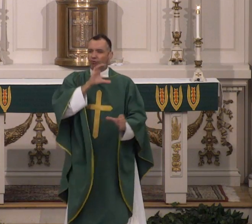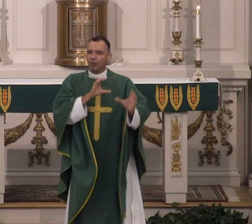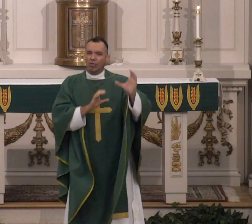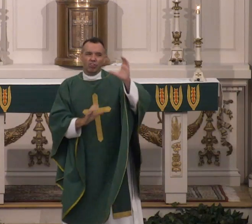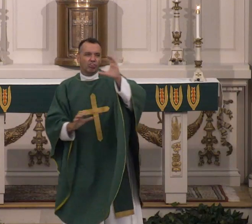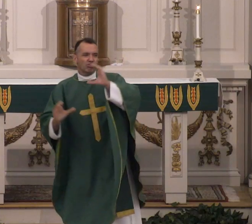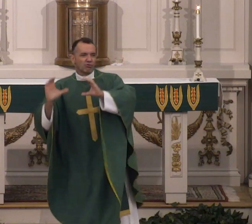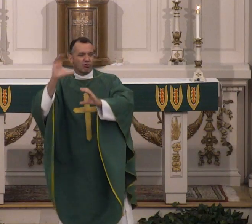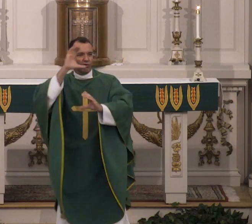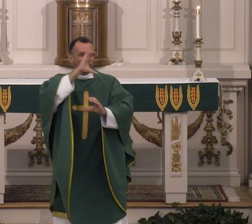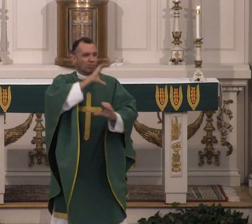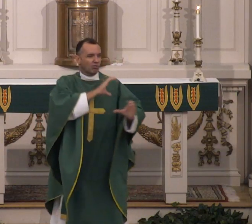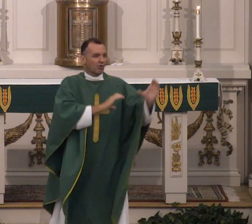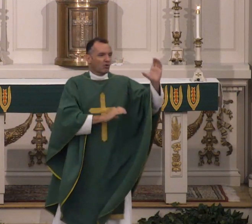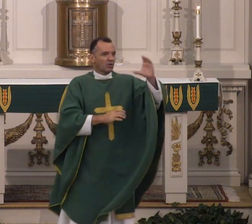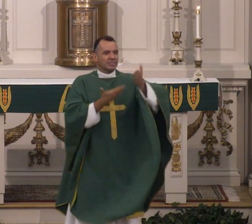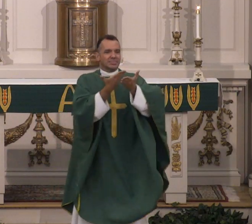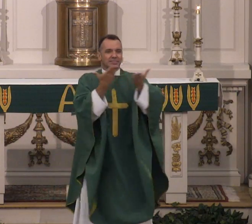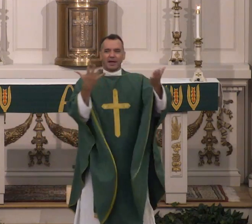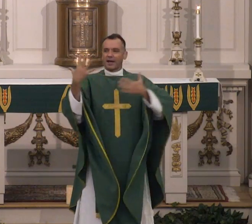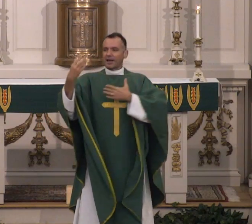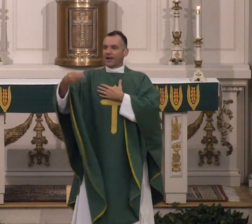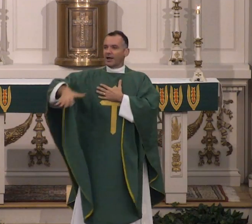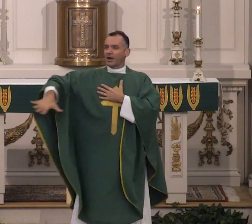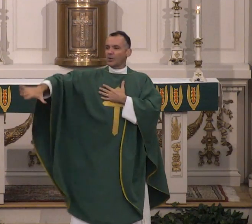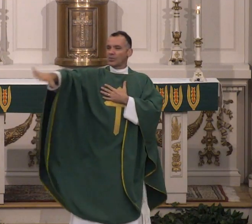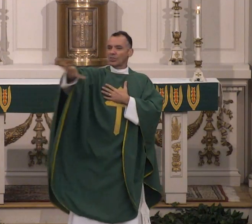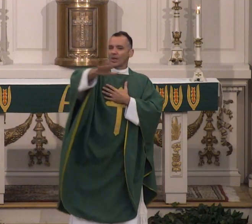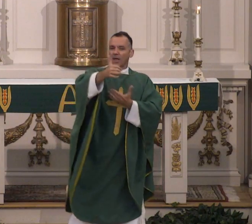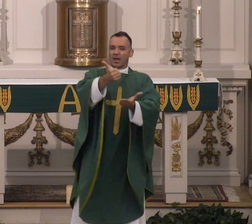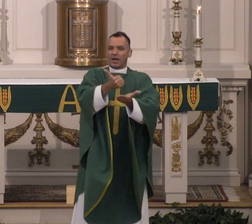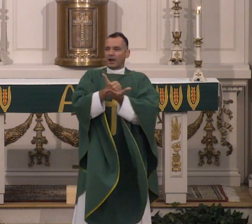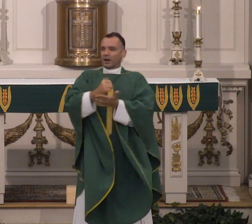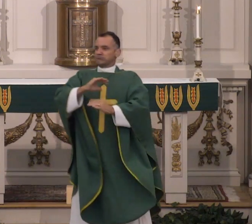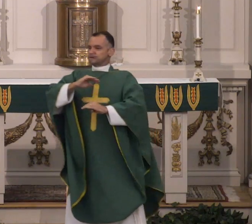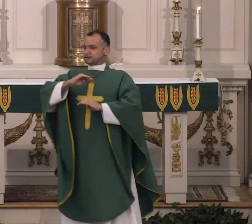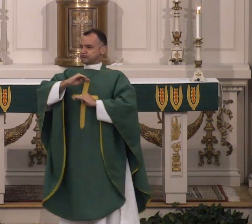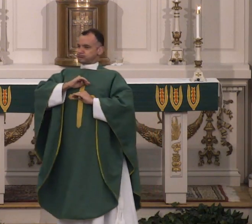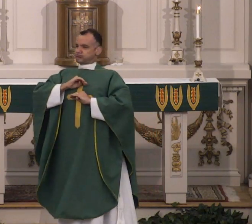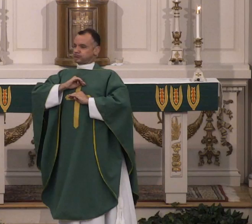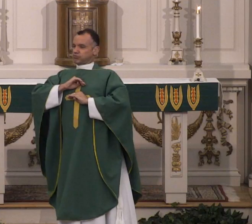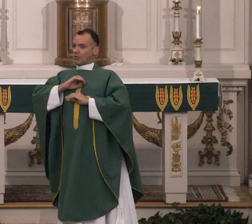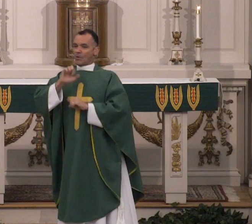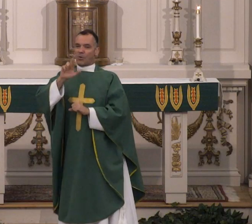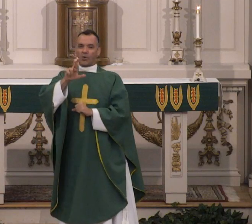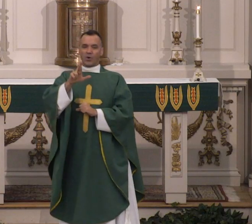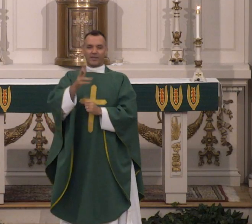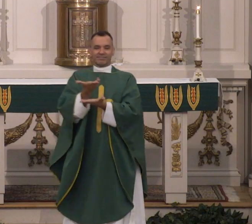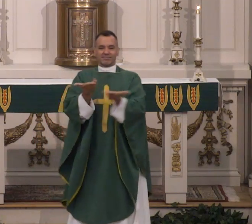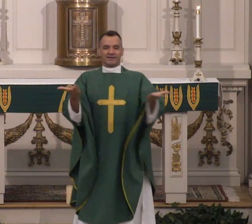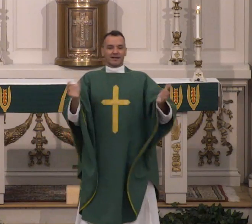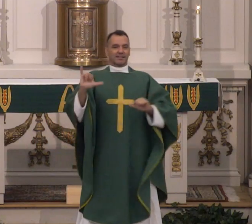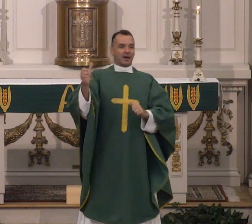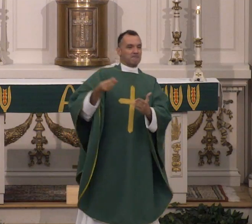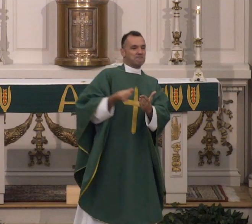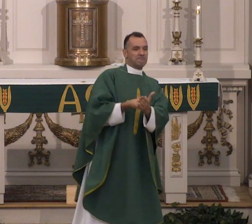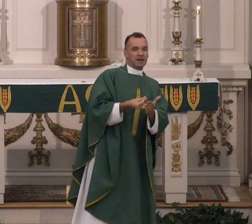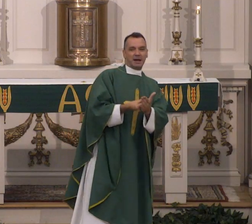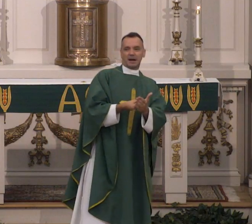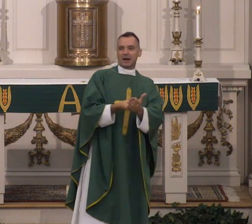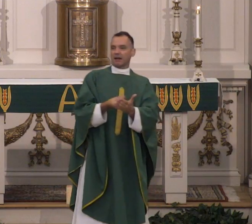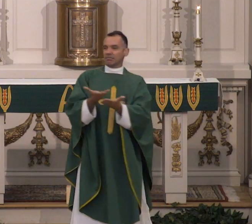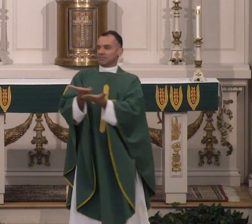for outside things to validate us. We want that validation from outside